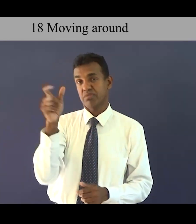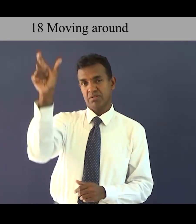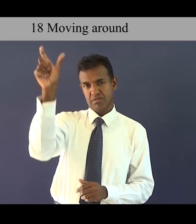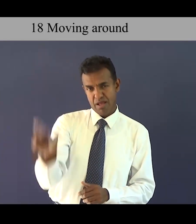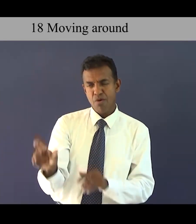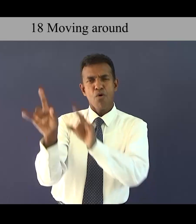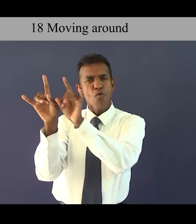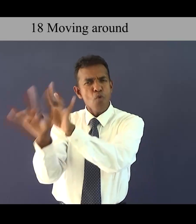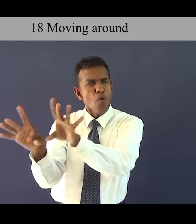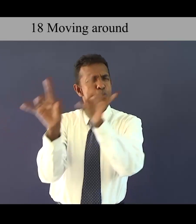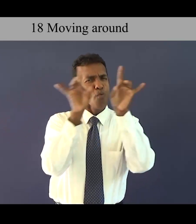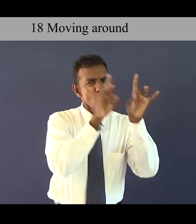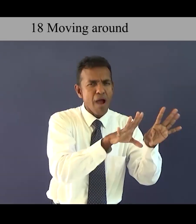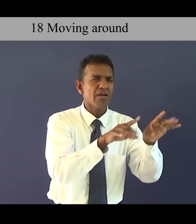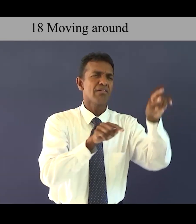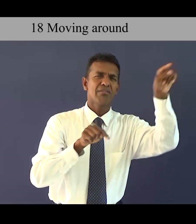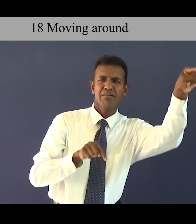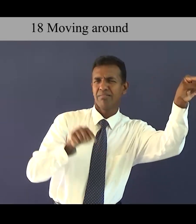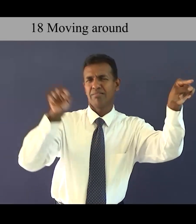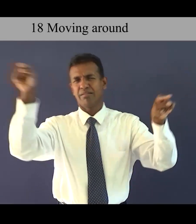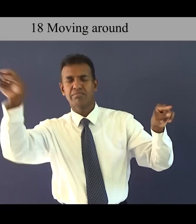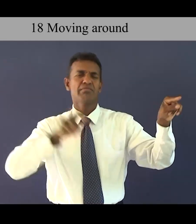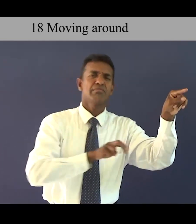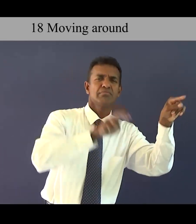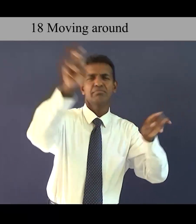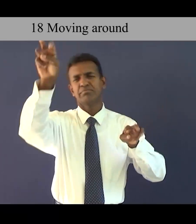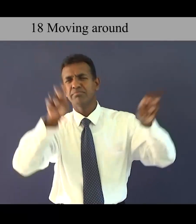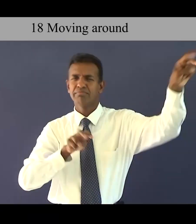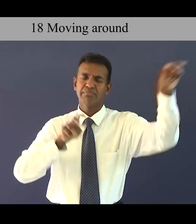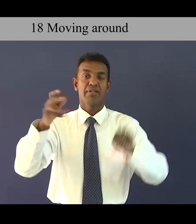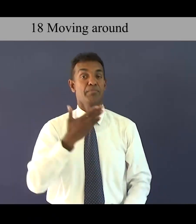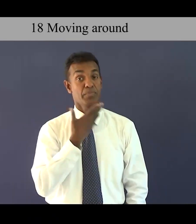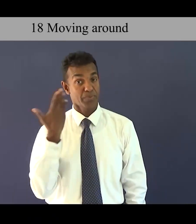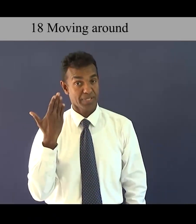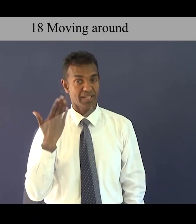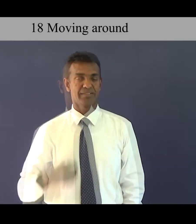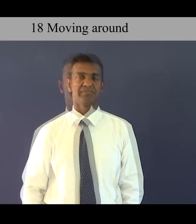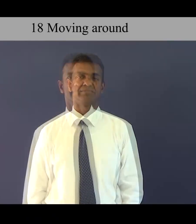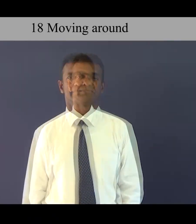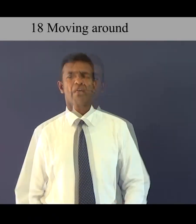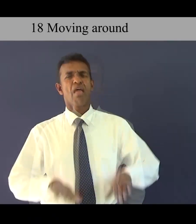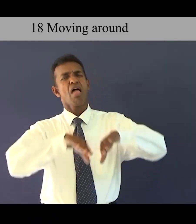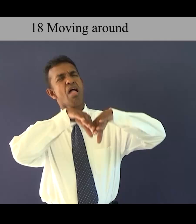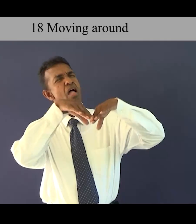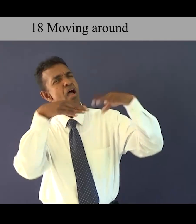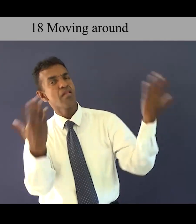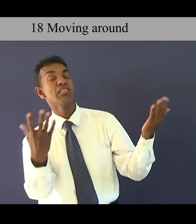disabled. To have papers like passports that other people have.